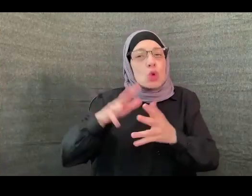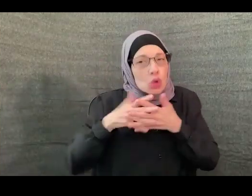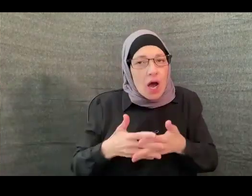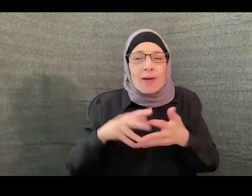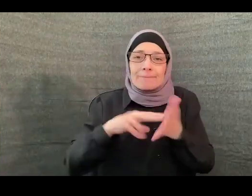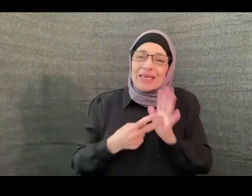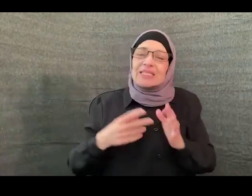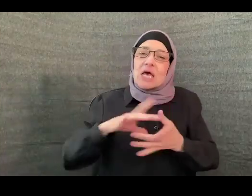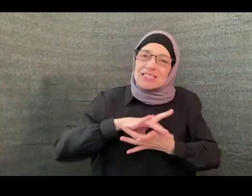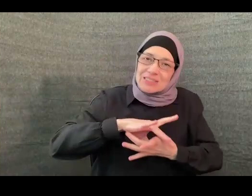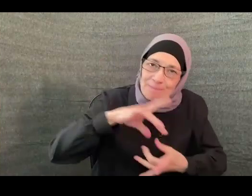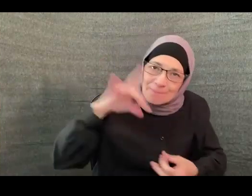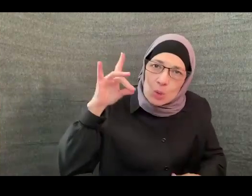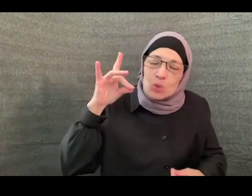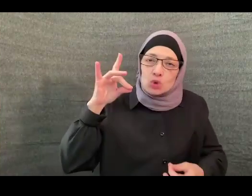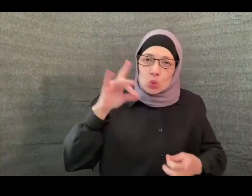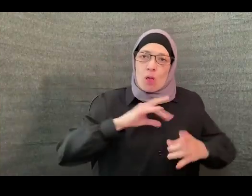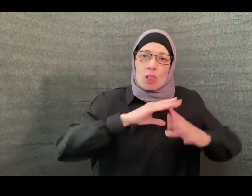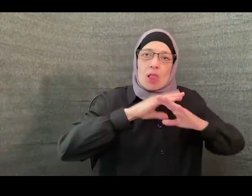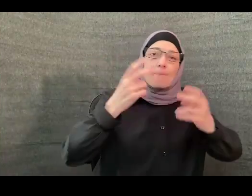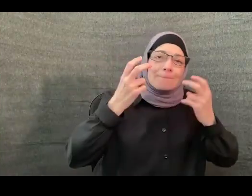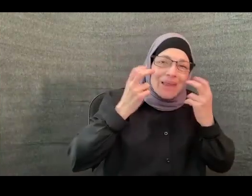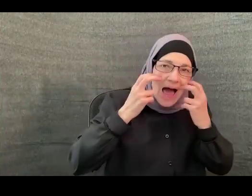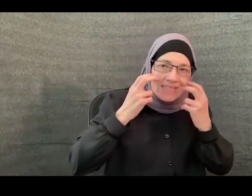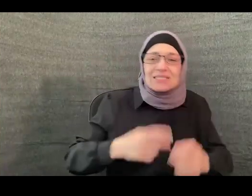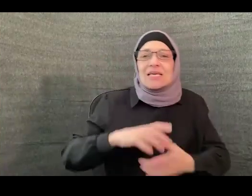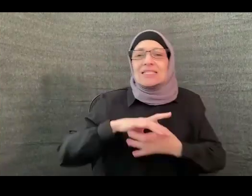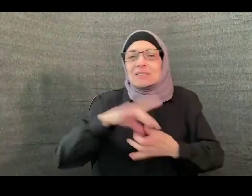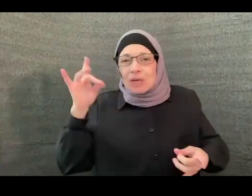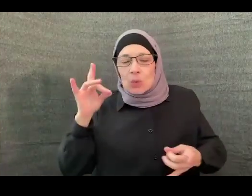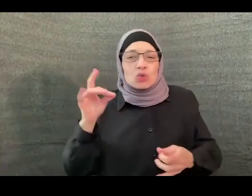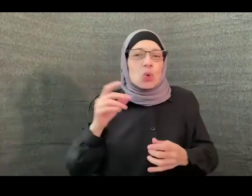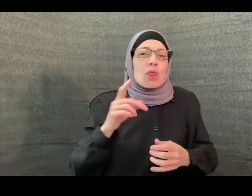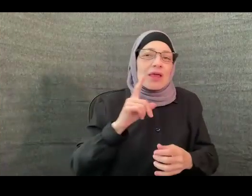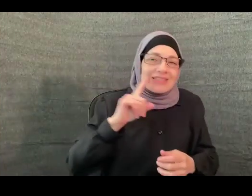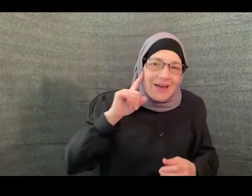blindness, spiritual deafness, spiritual dumbness.